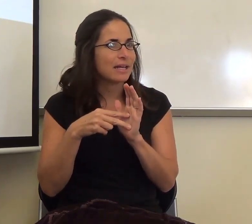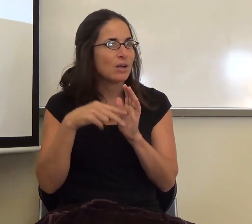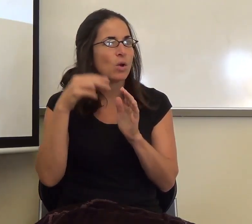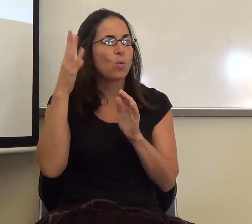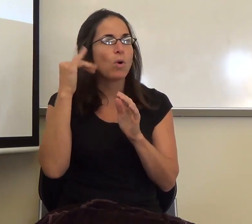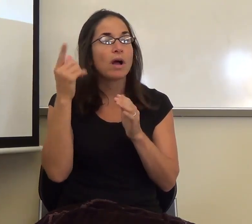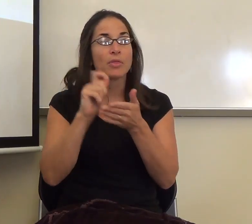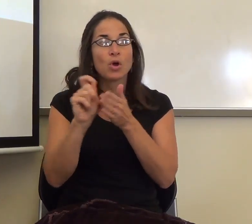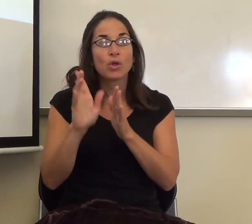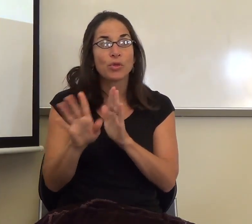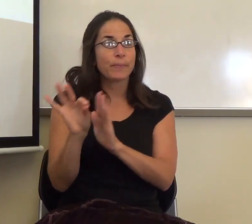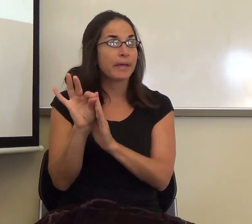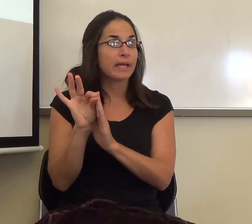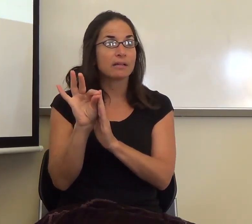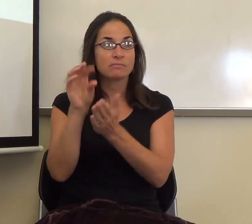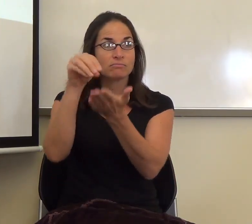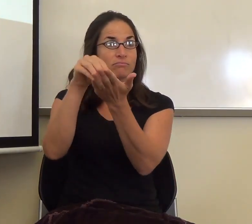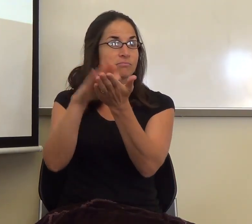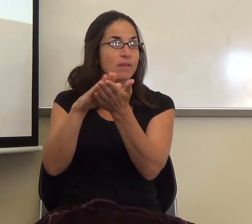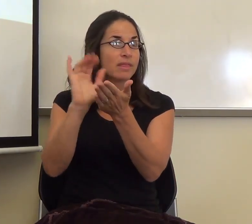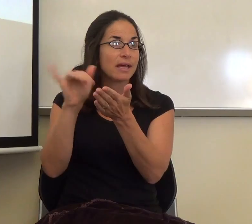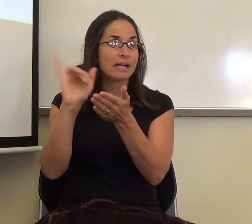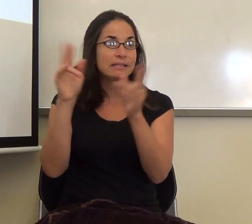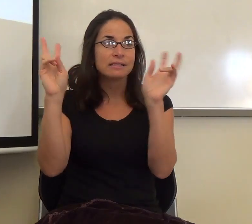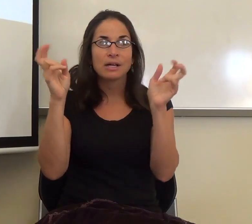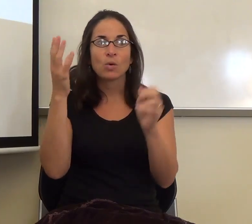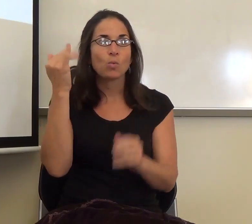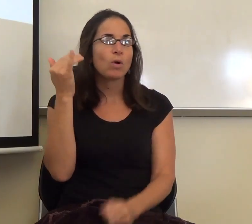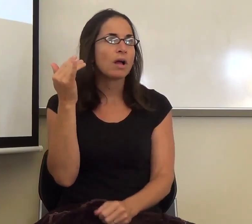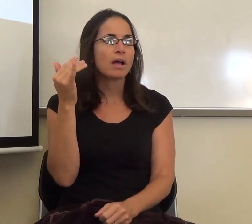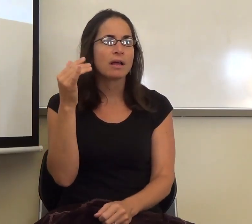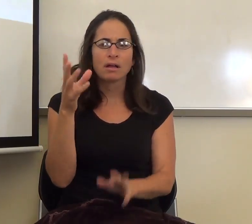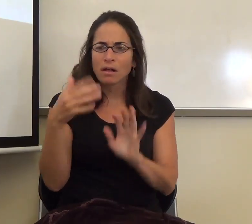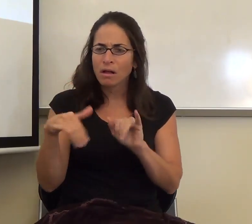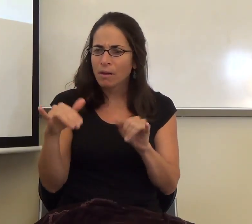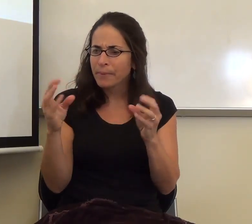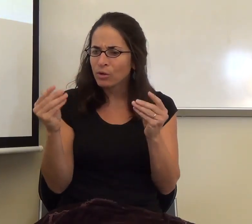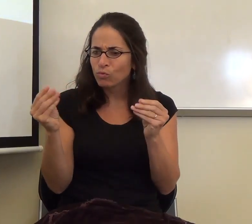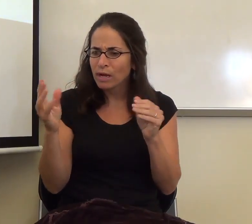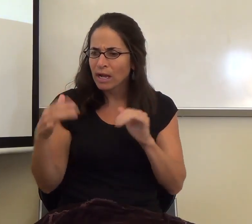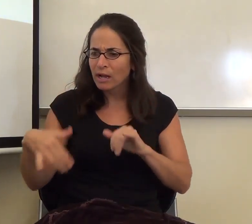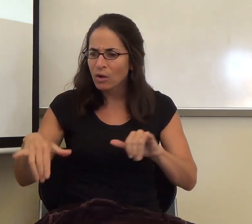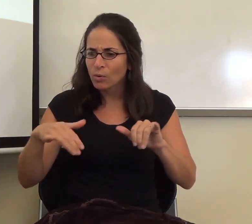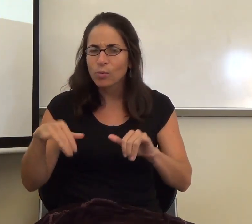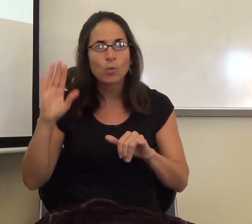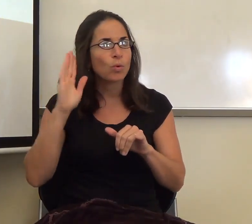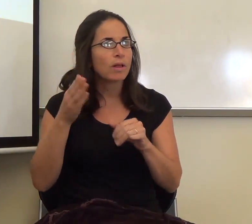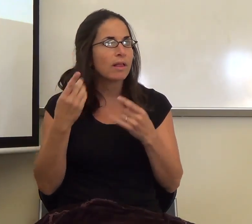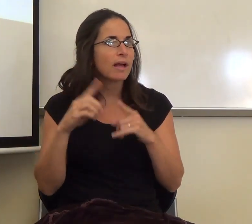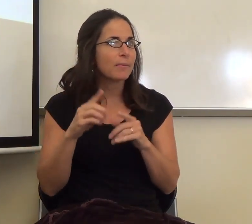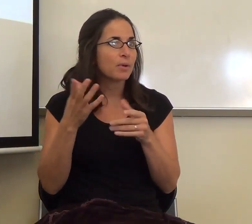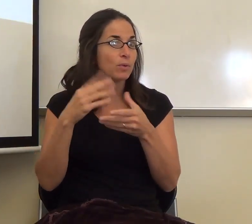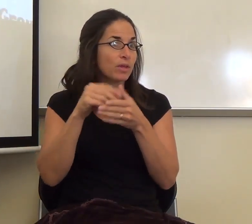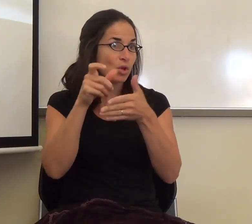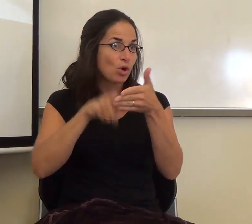the author choose this title? What kind of common ground are they going to talk about, okay? And then on this